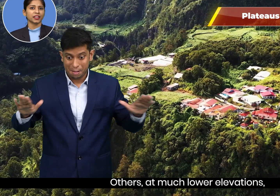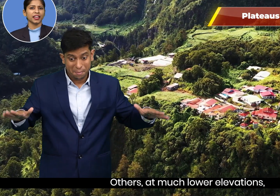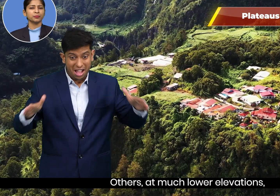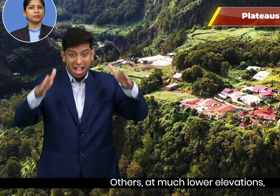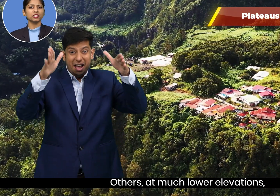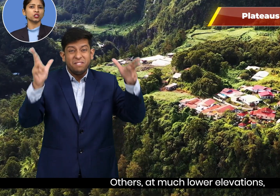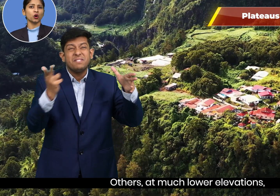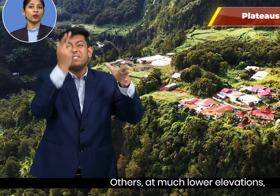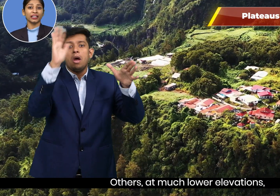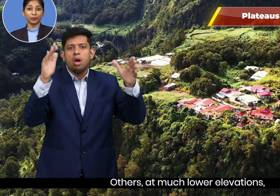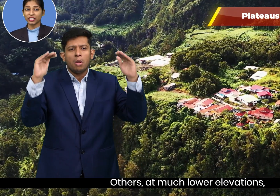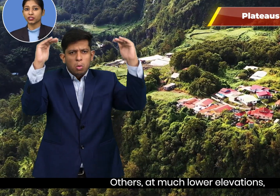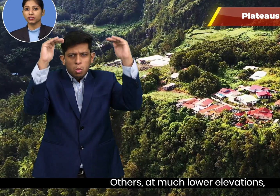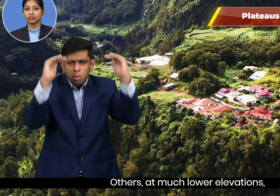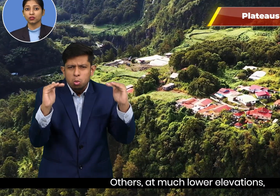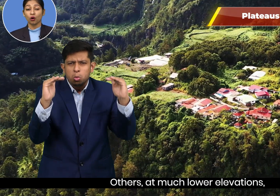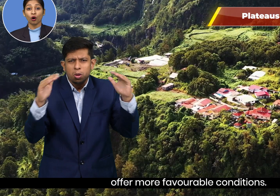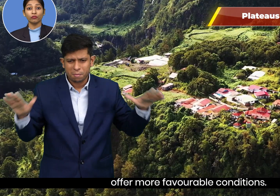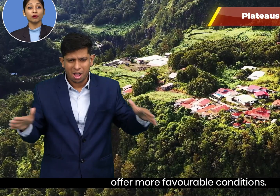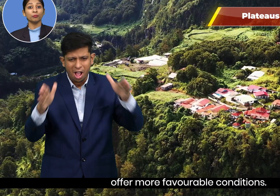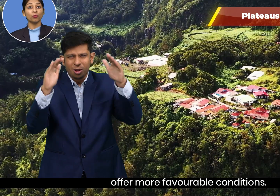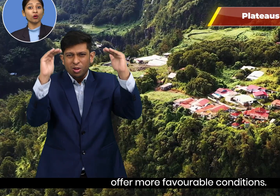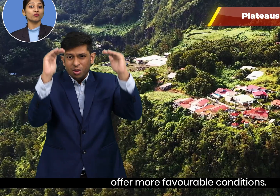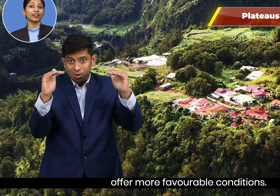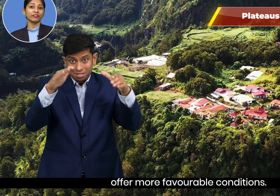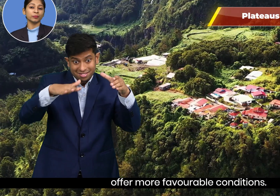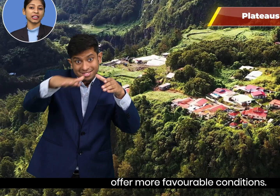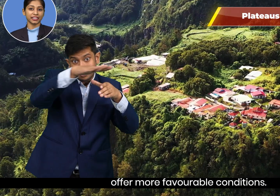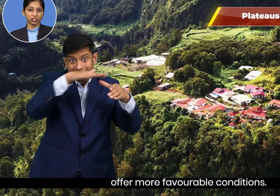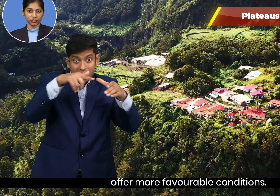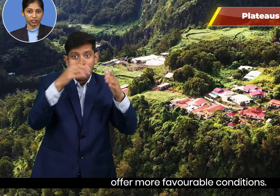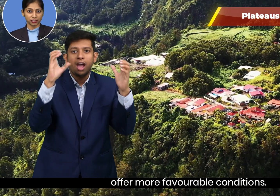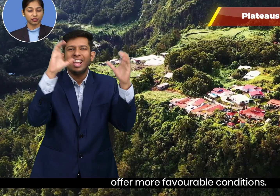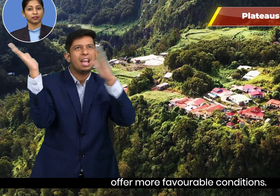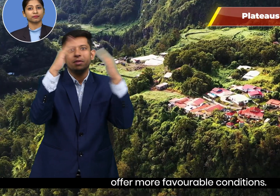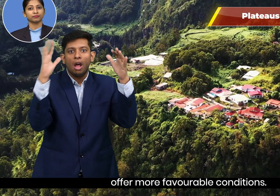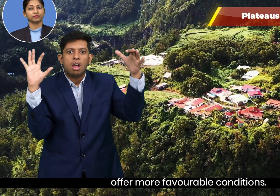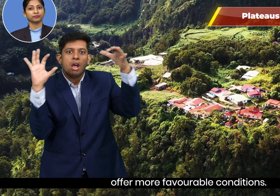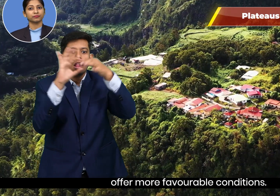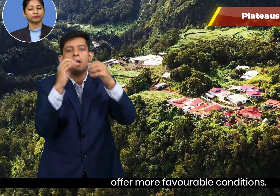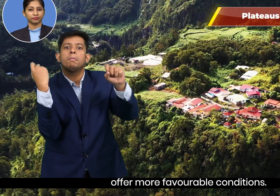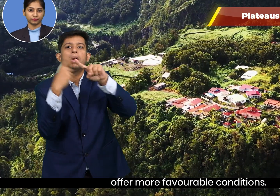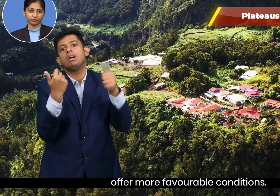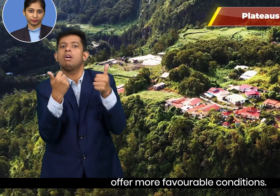Others, at much lower elevations, offer more favorable conditions.